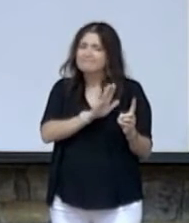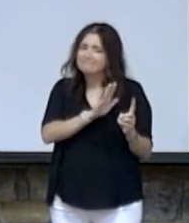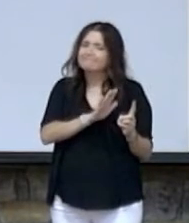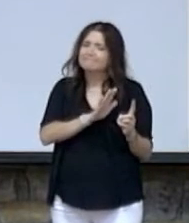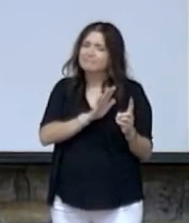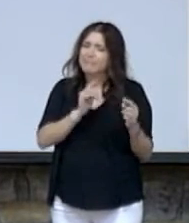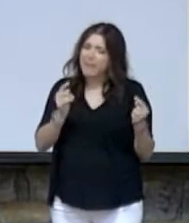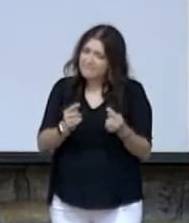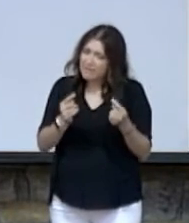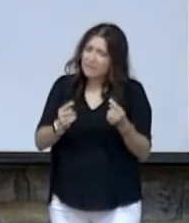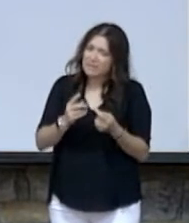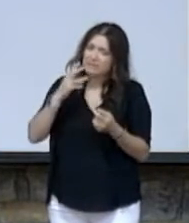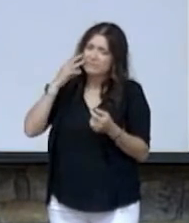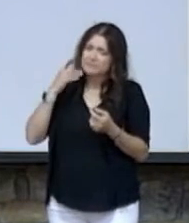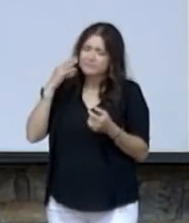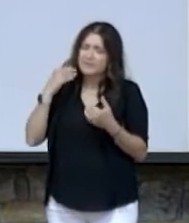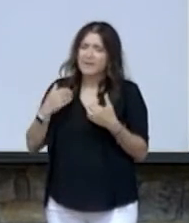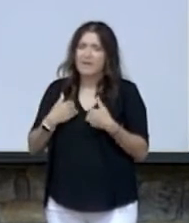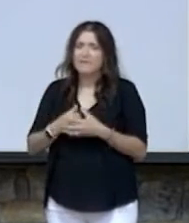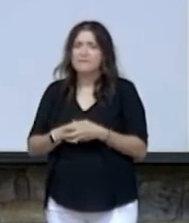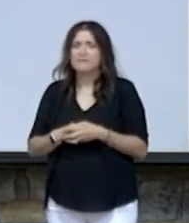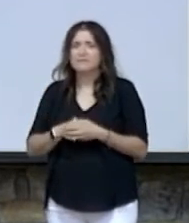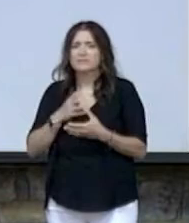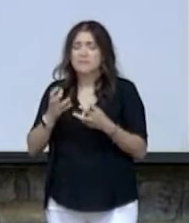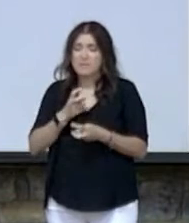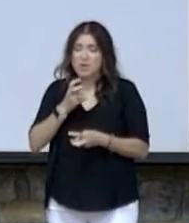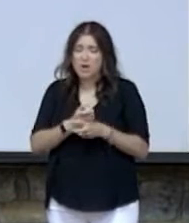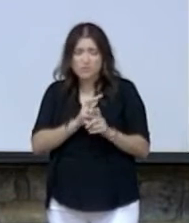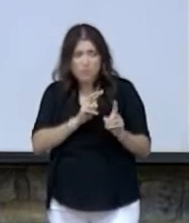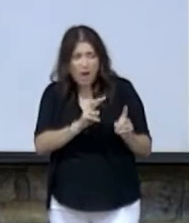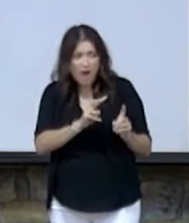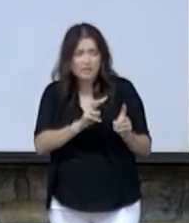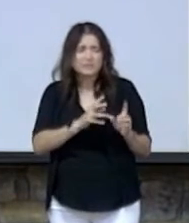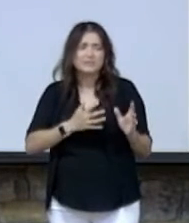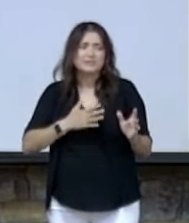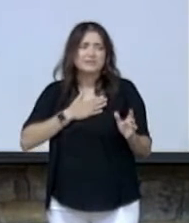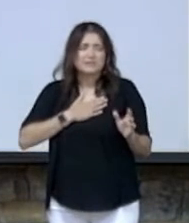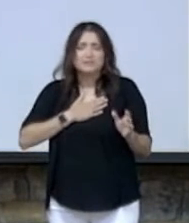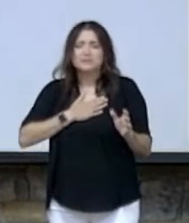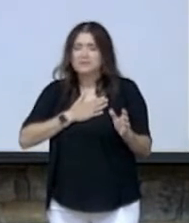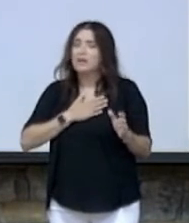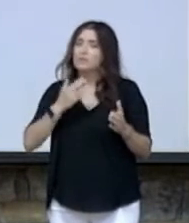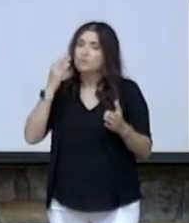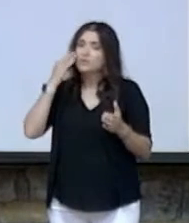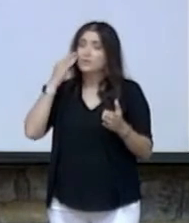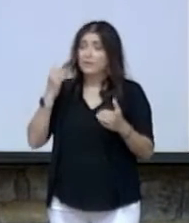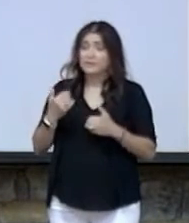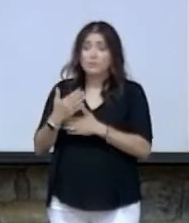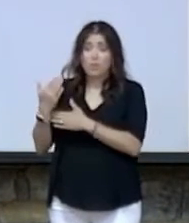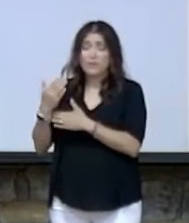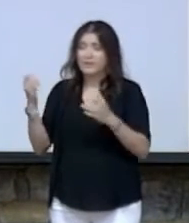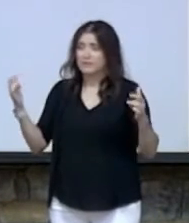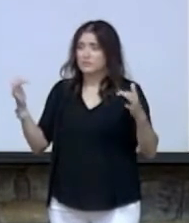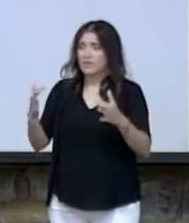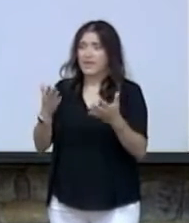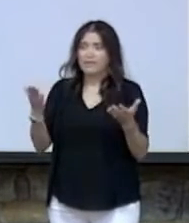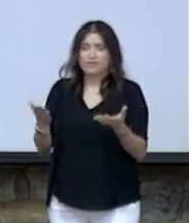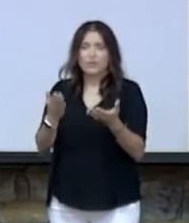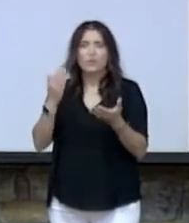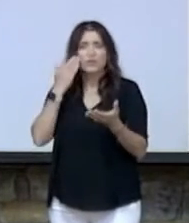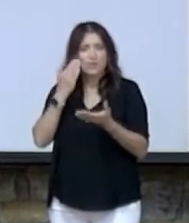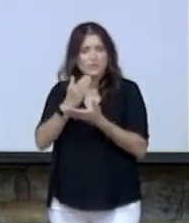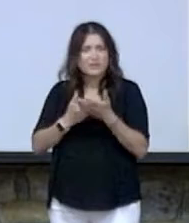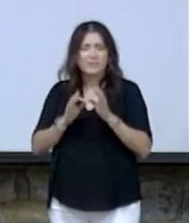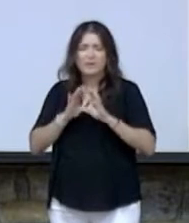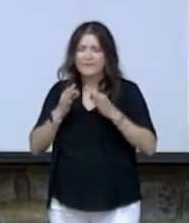are painful, that might be difficult for us to watch. And God, we know that even this morning as we gather here, there are those in our